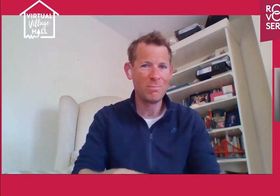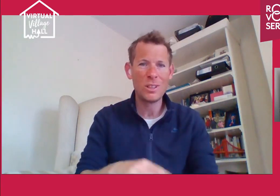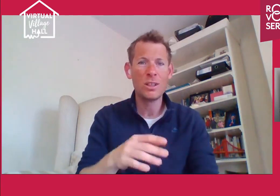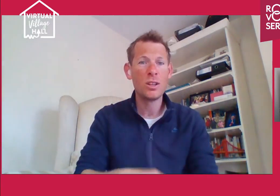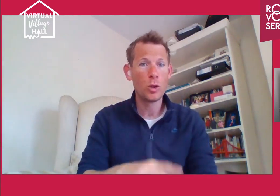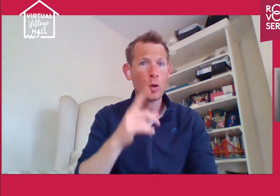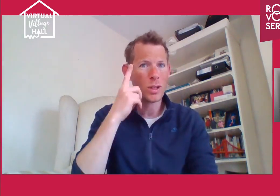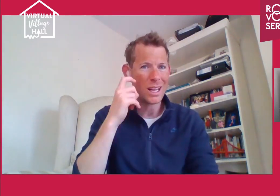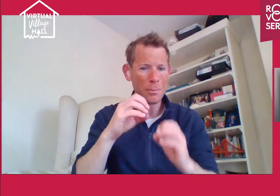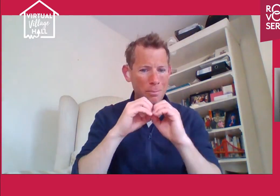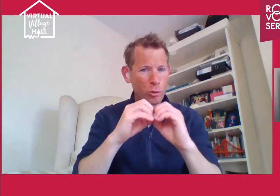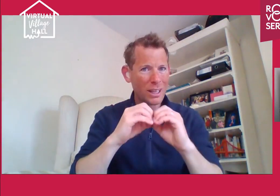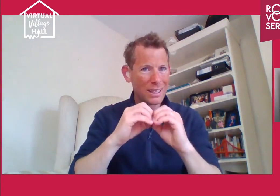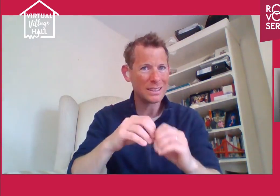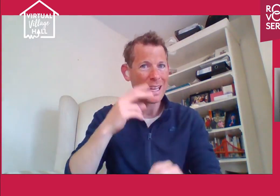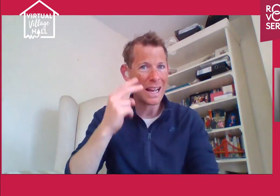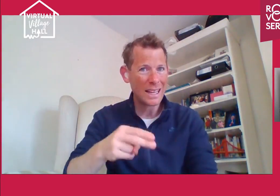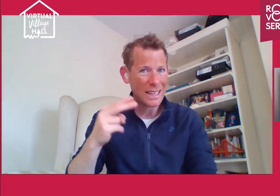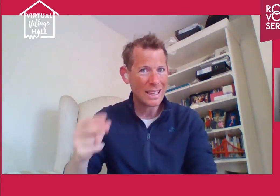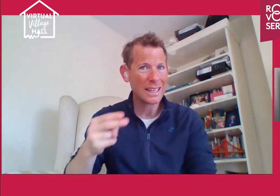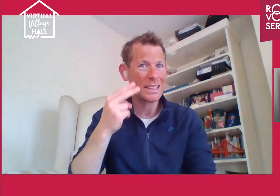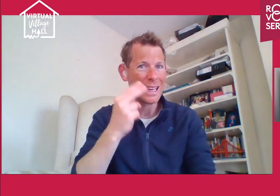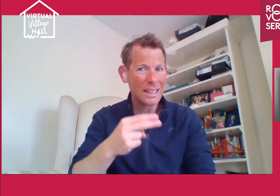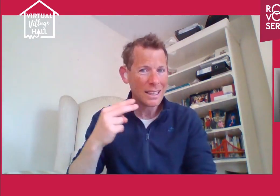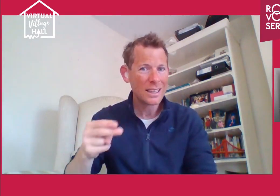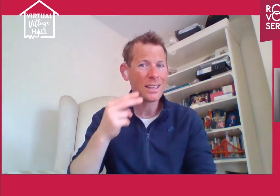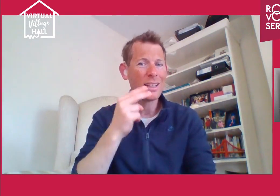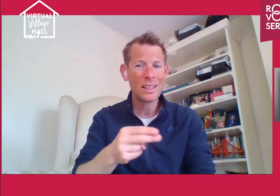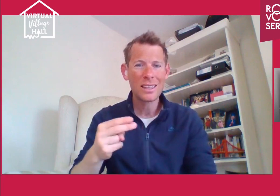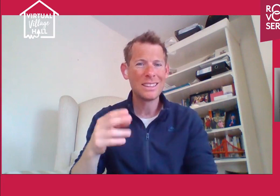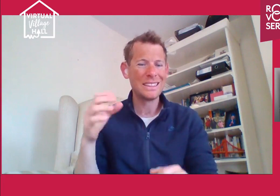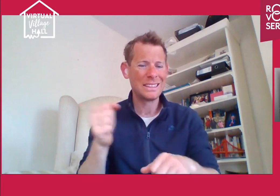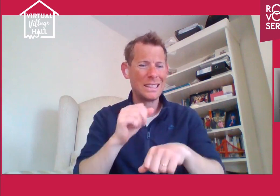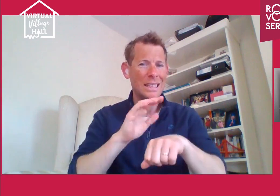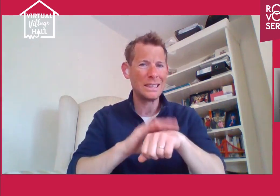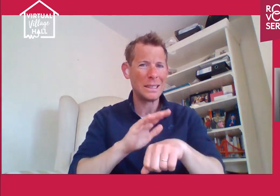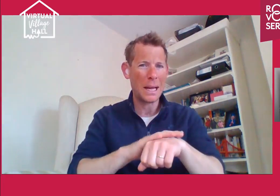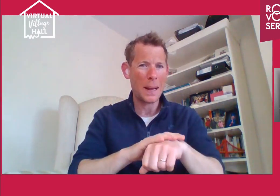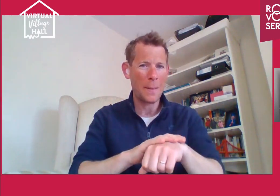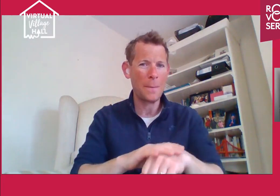worry. You can practice again and again and again.